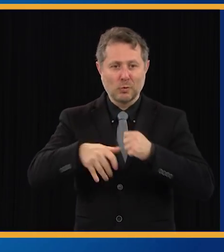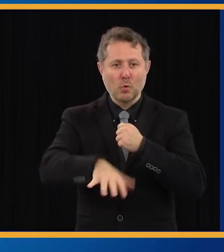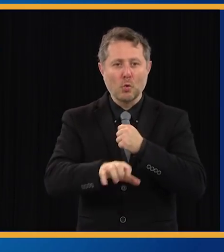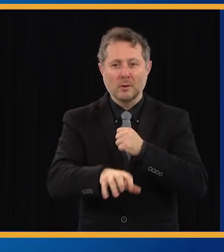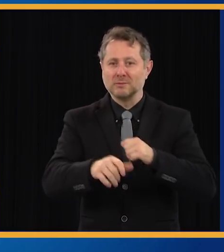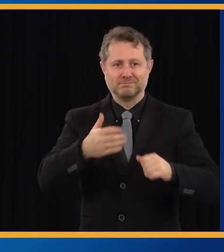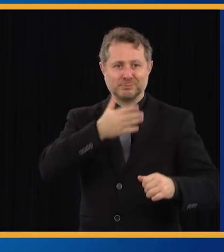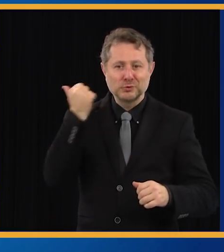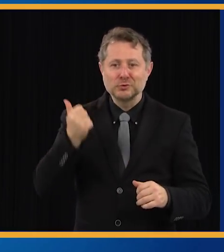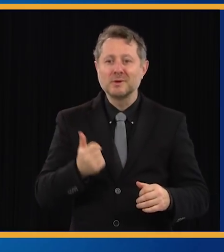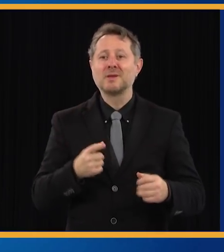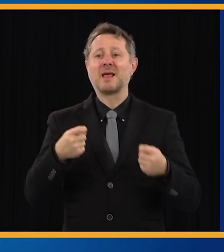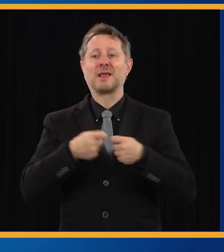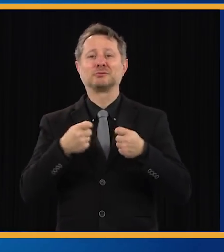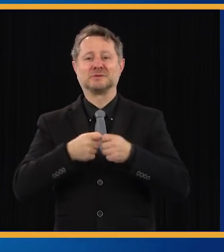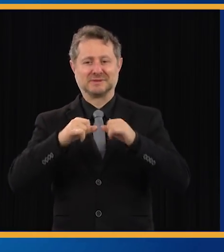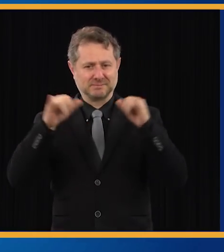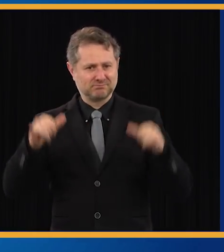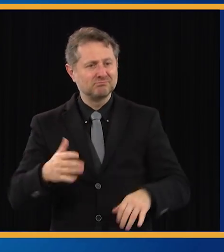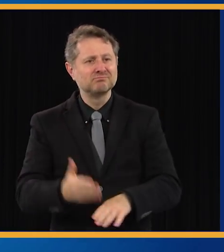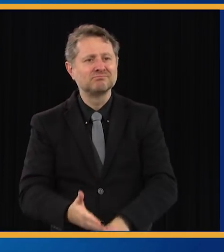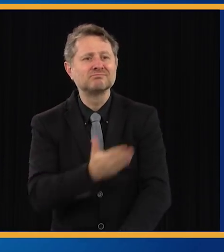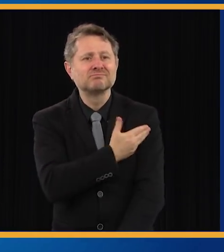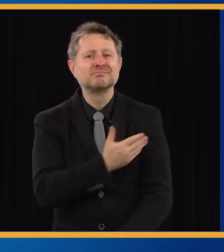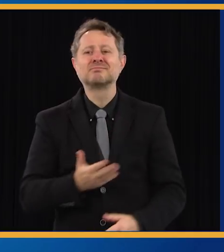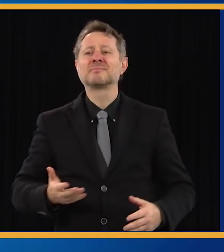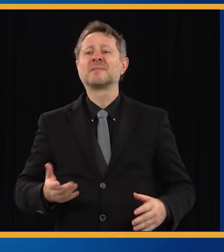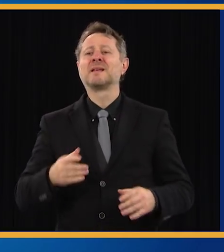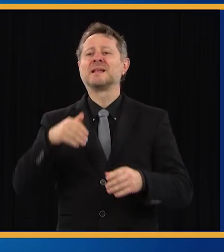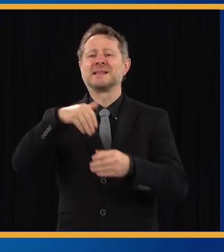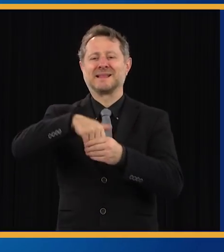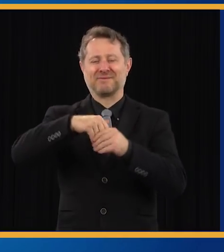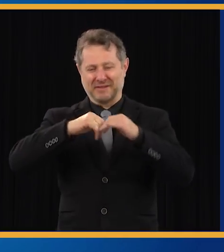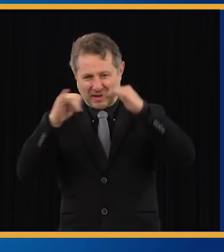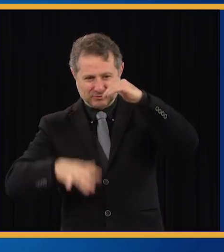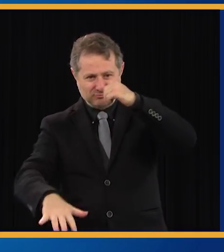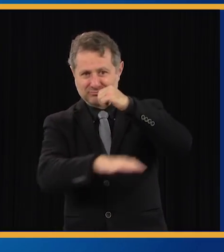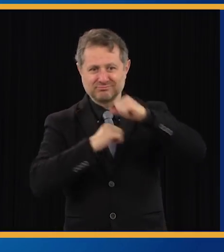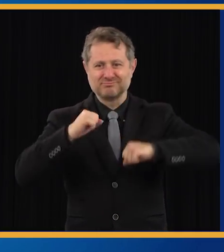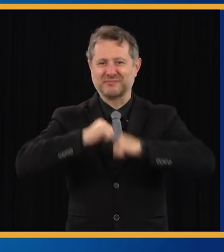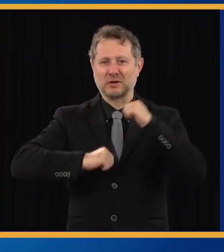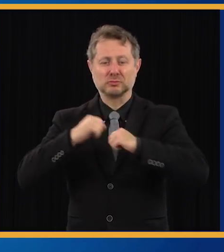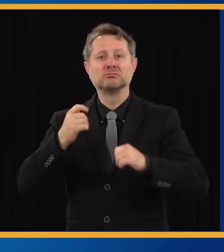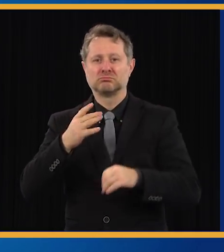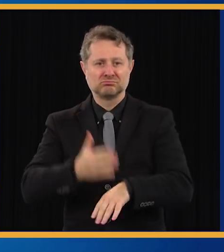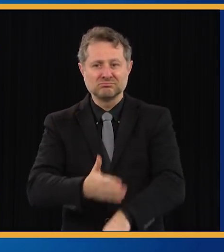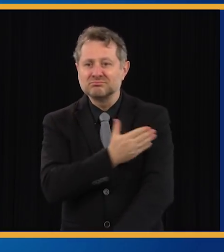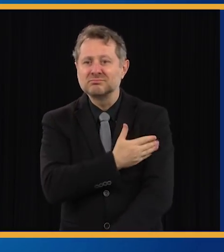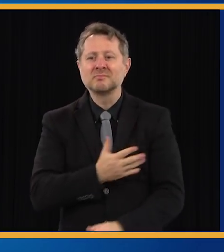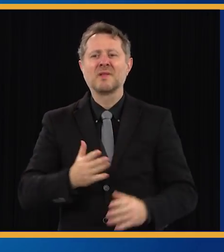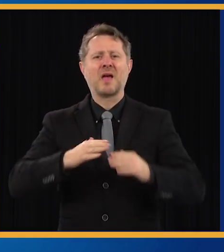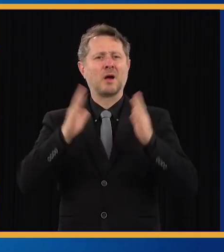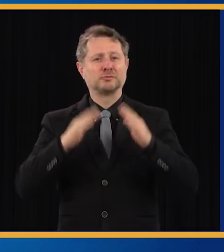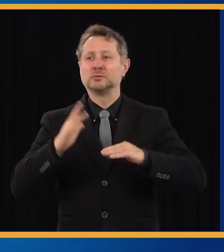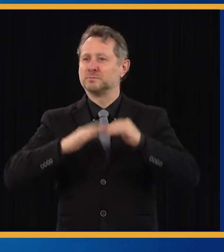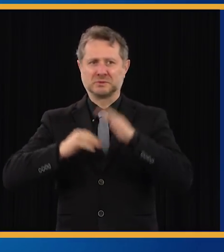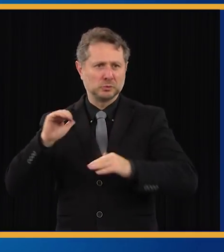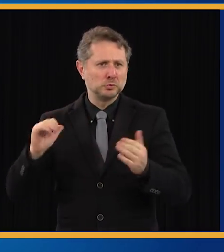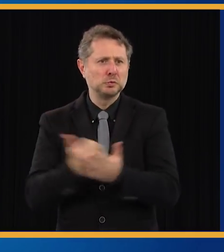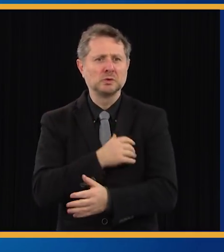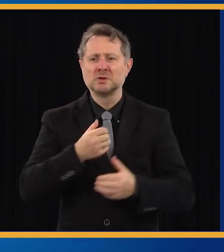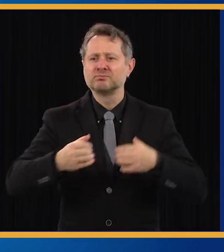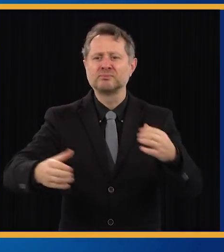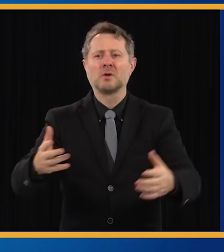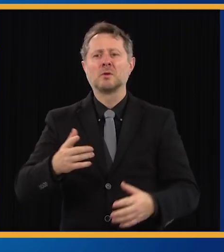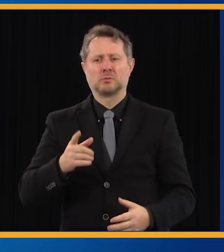electric stations. We changed our infrastructure along the waterfront. We built houses back to different codes. So it's